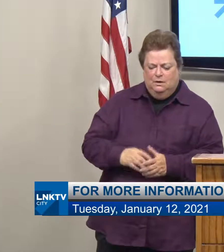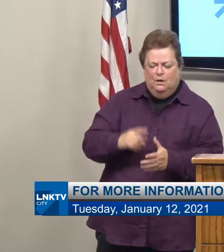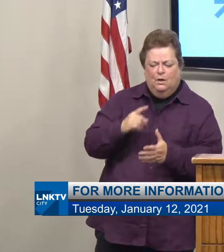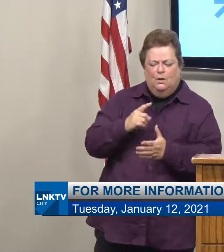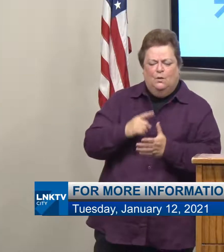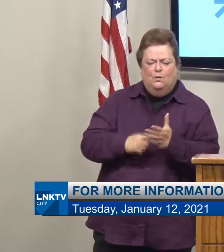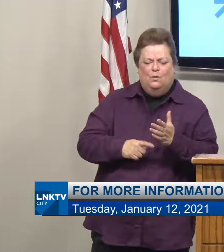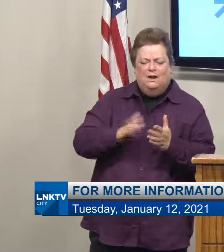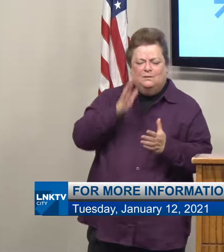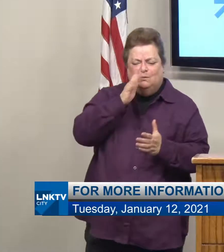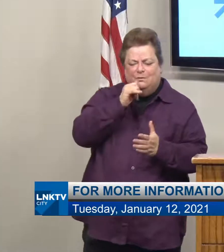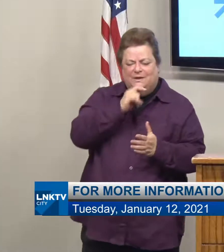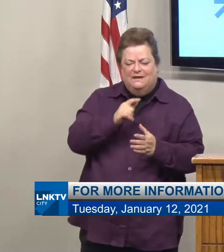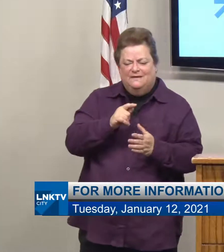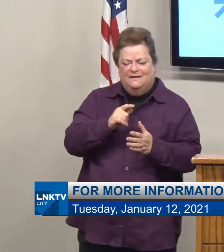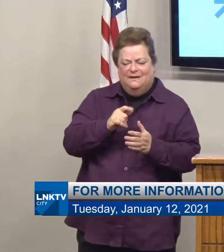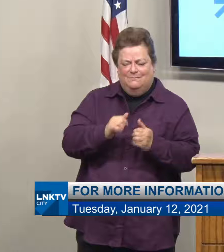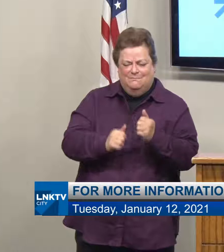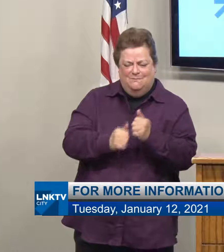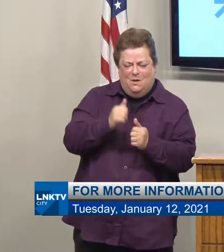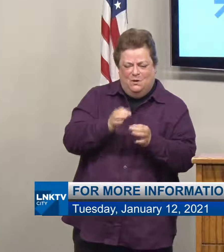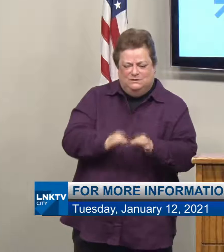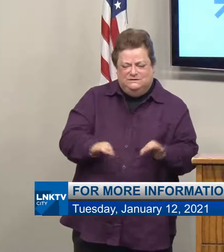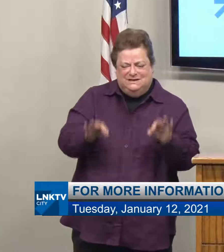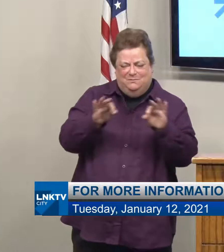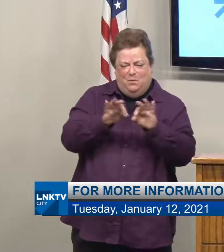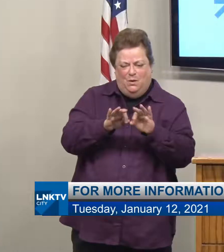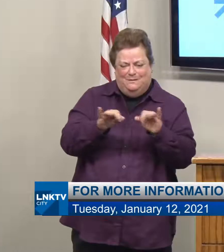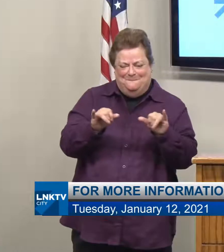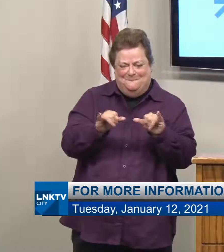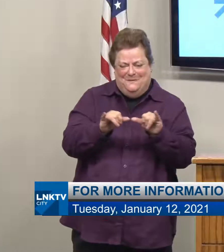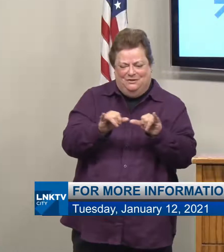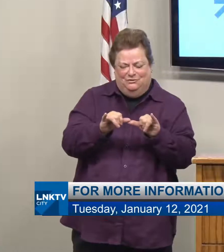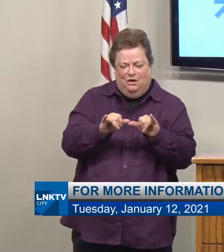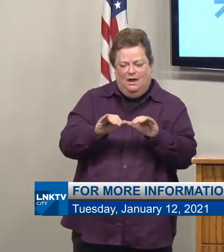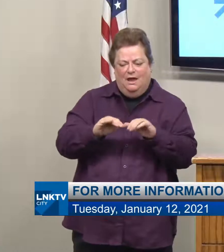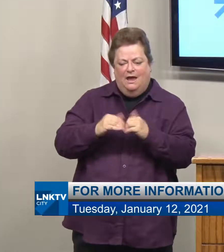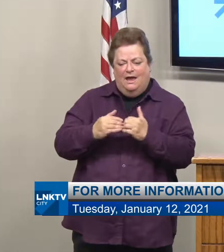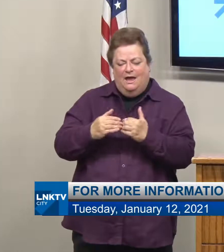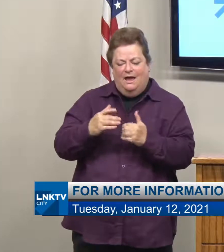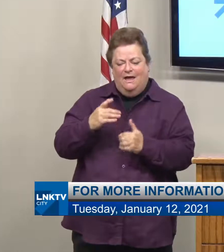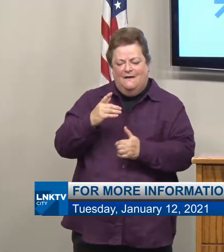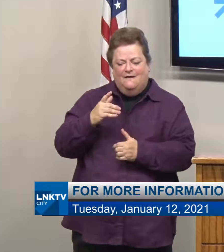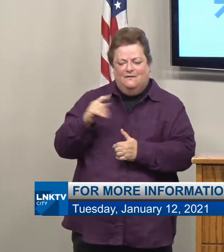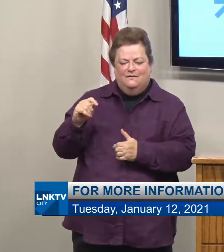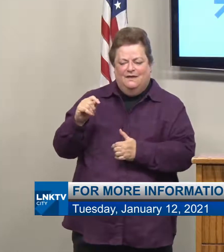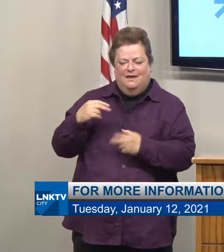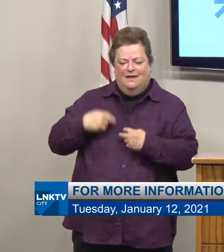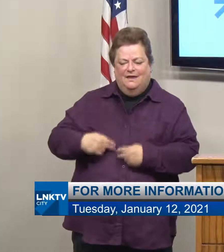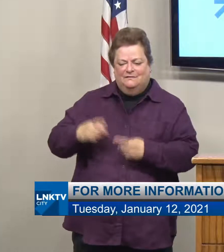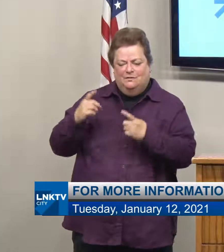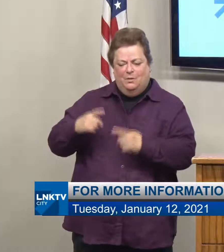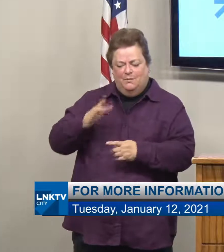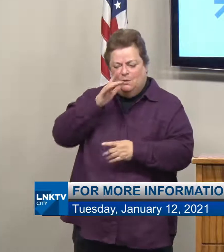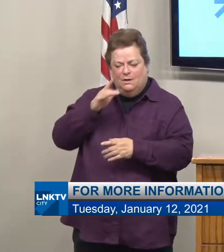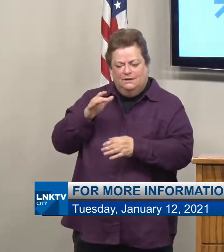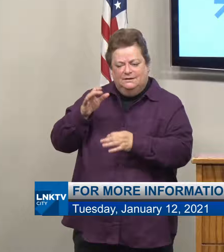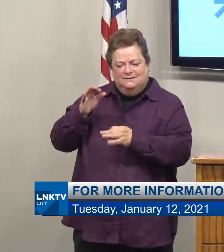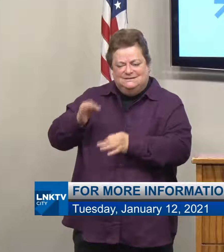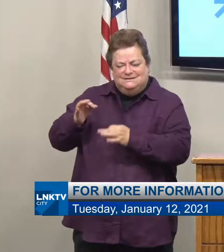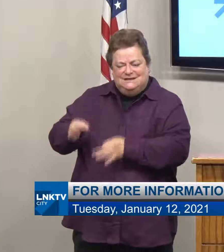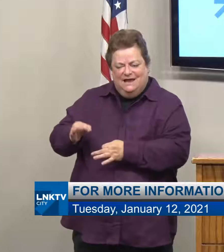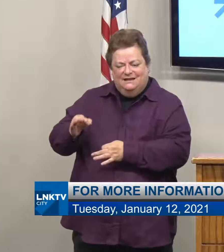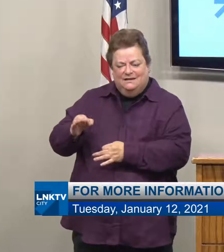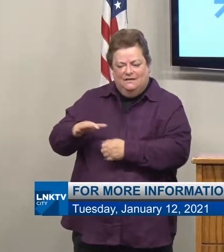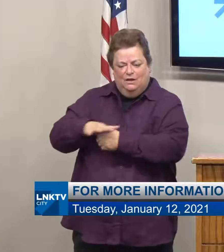in the next 2 weeks as the health department evaluates what to do with the DHM? And is it going to be watching